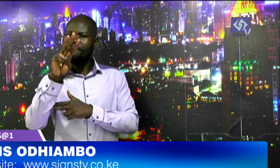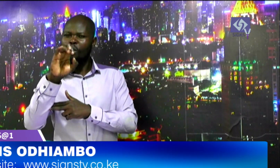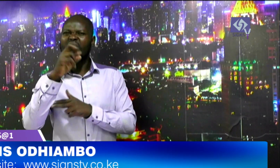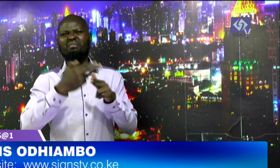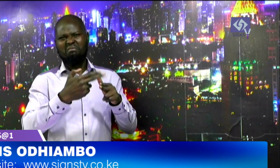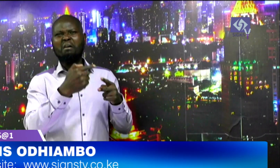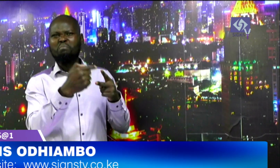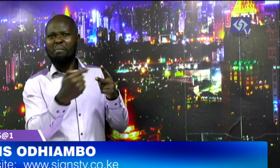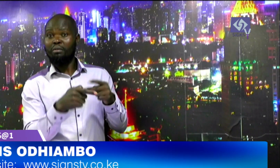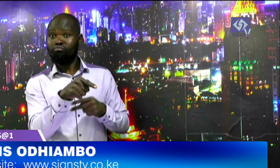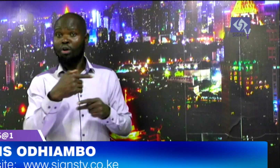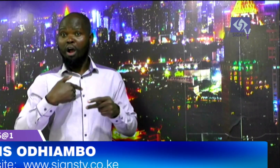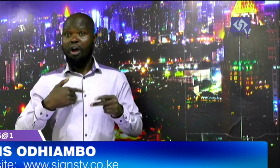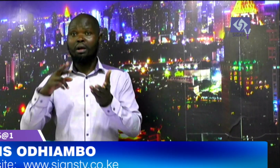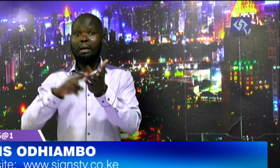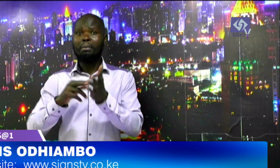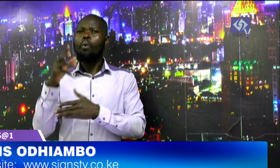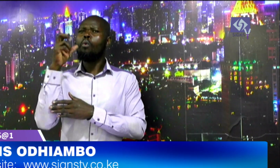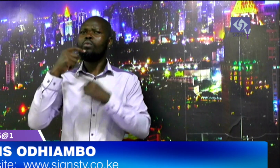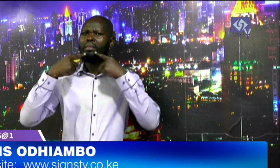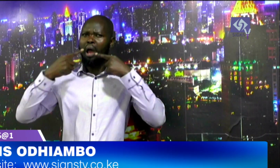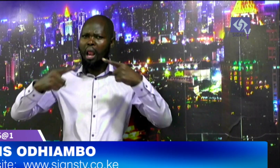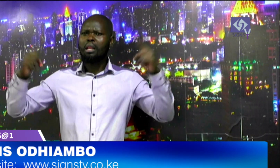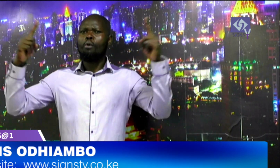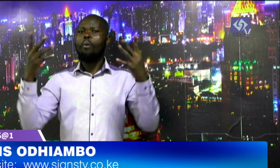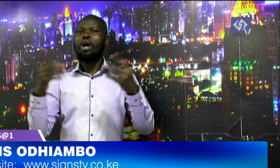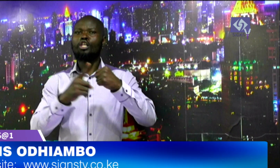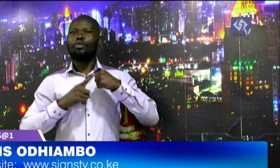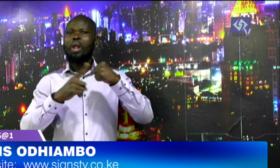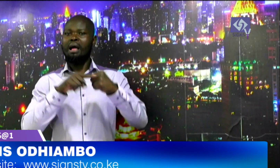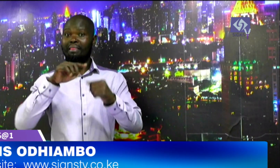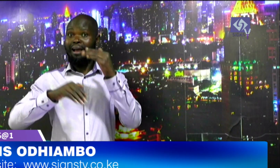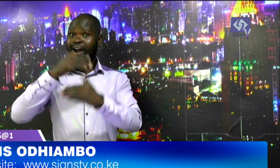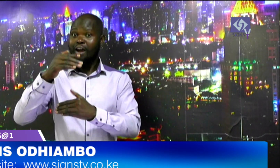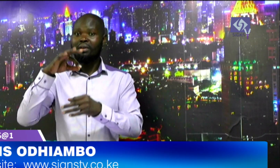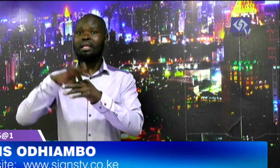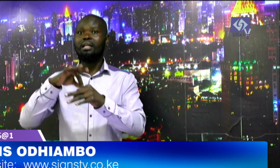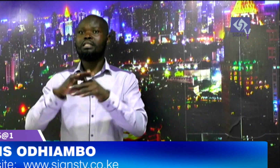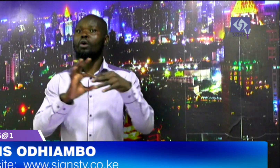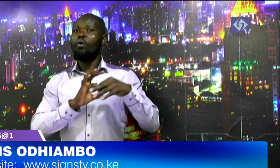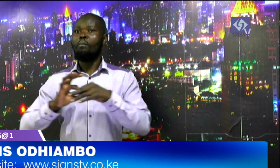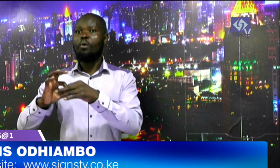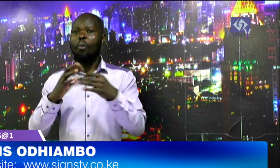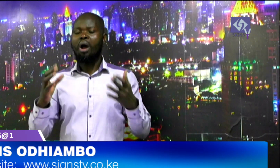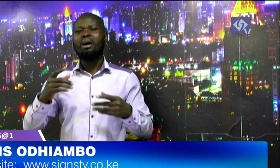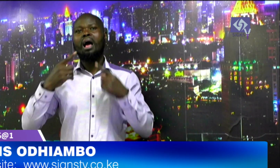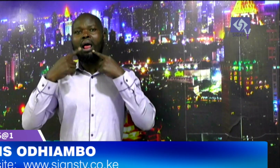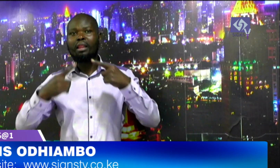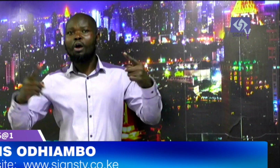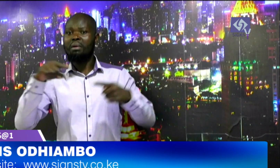faction aligned with the President William Ruto. The appointment of Mwenje as Sabina's